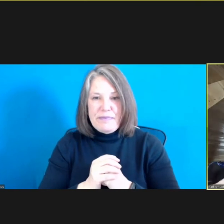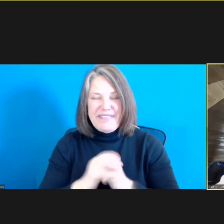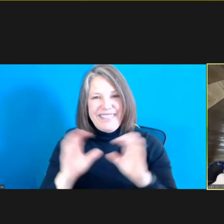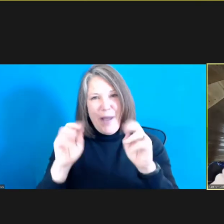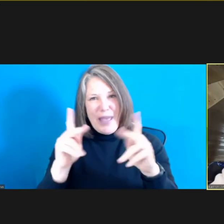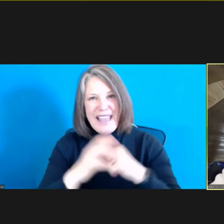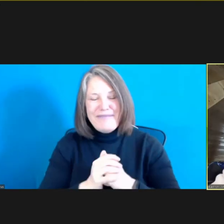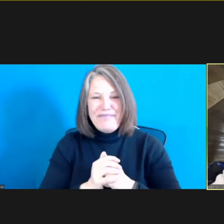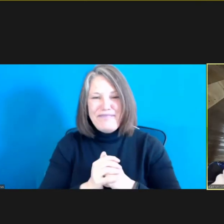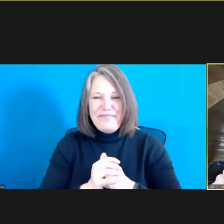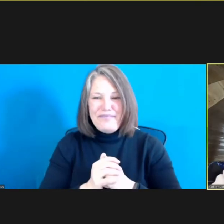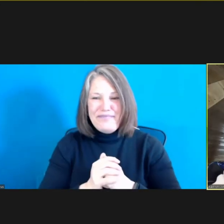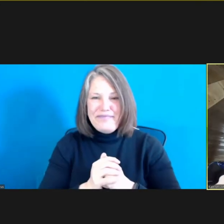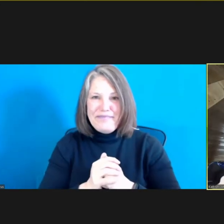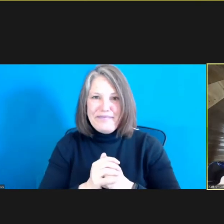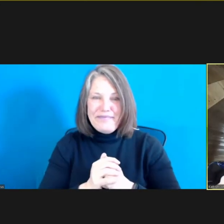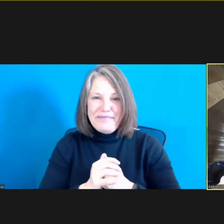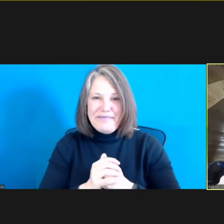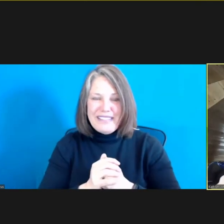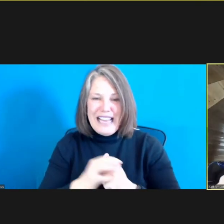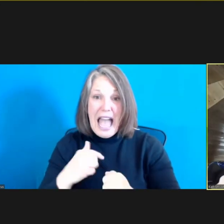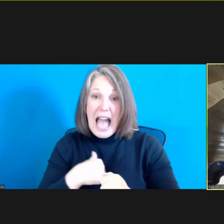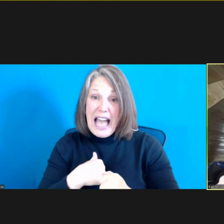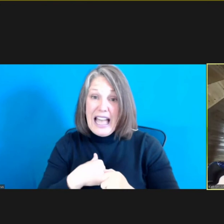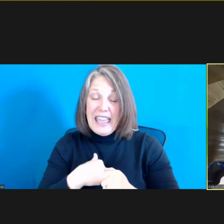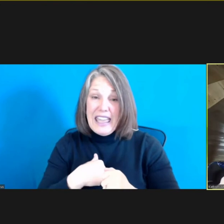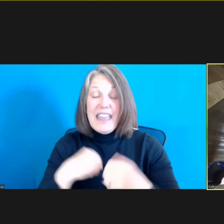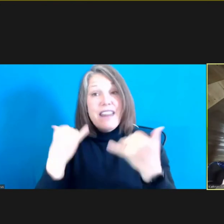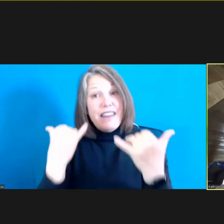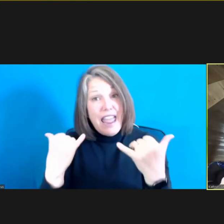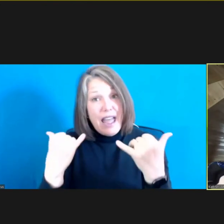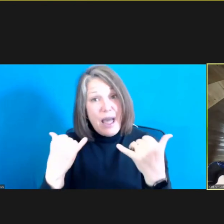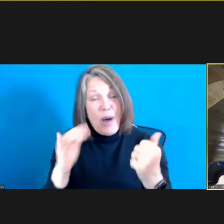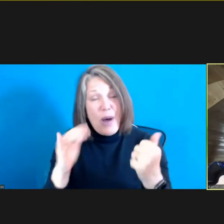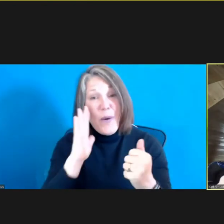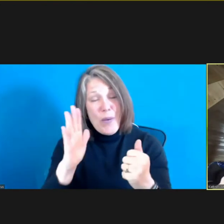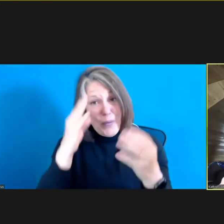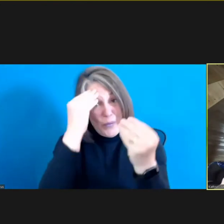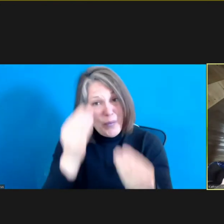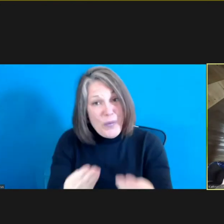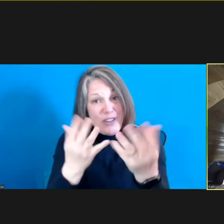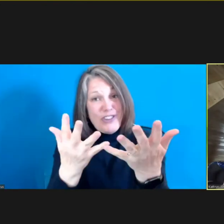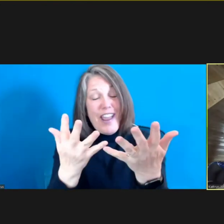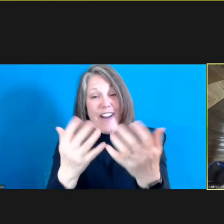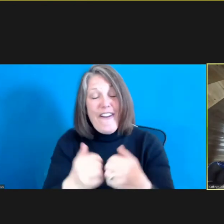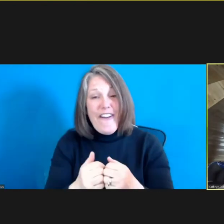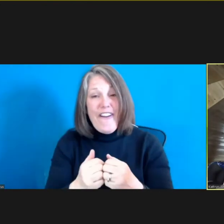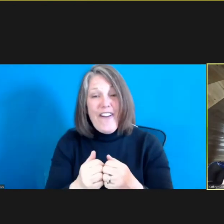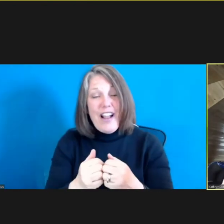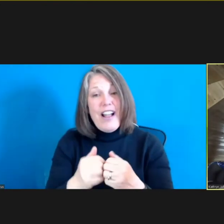Okay, so I am now going to share with you the